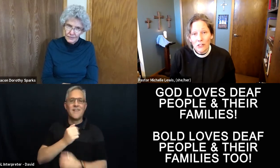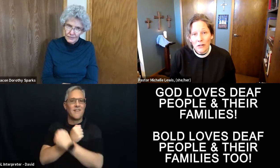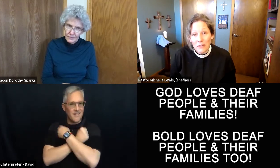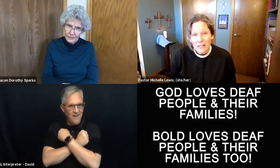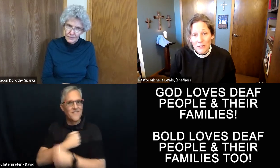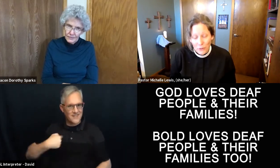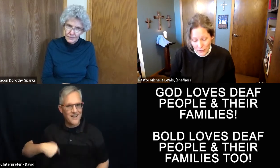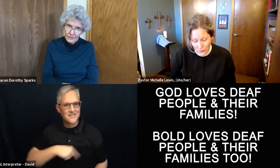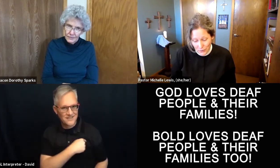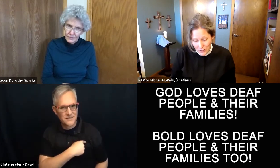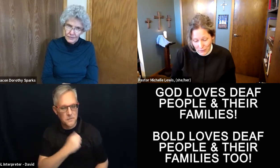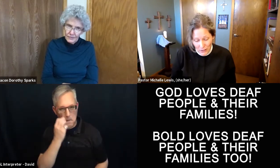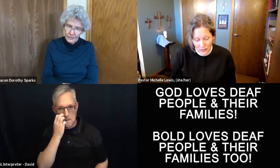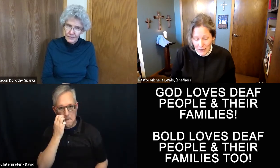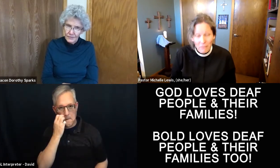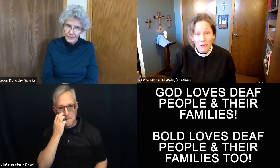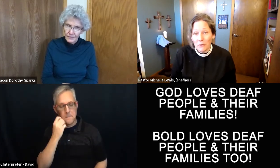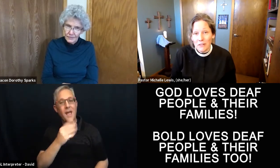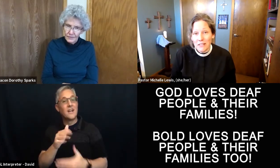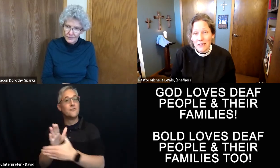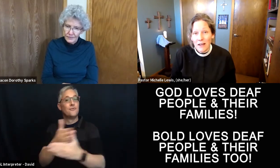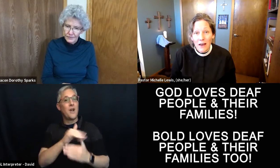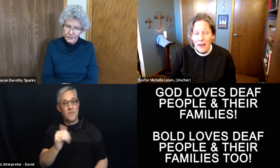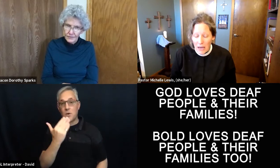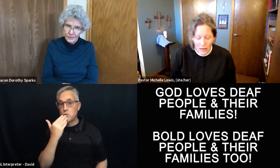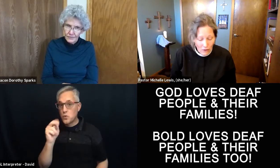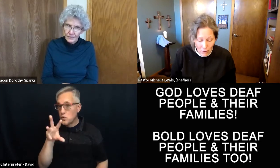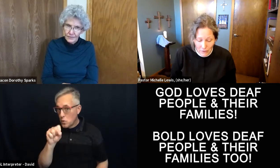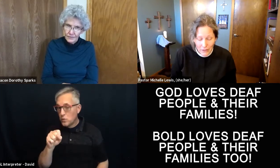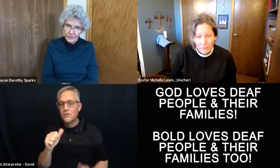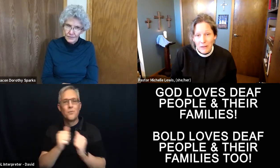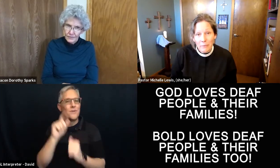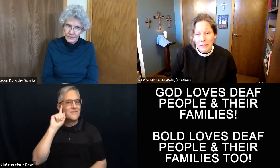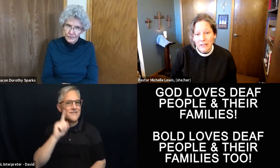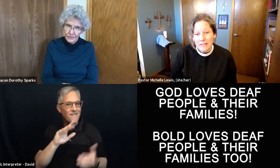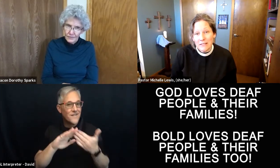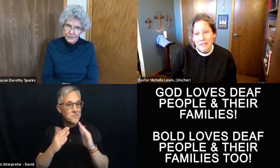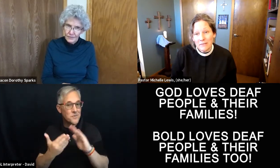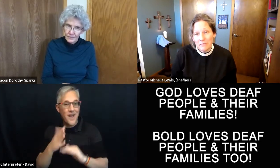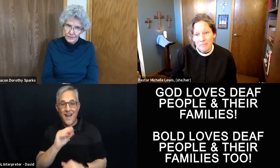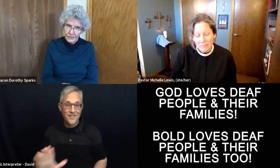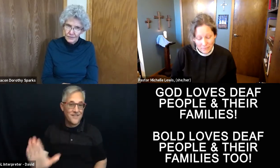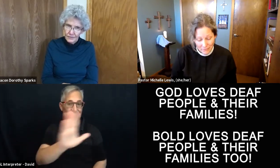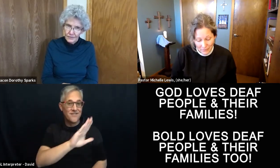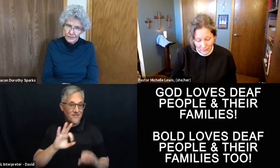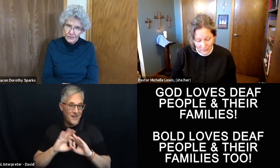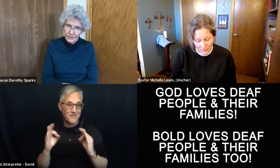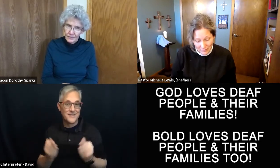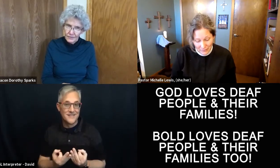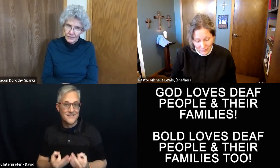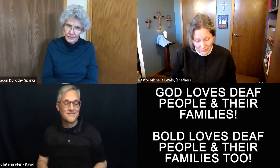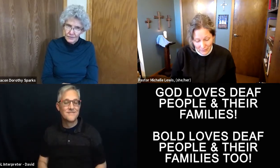and to share this good news with the deaf community and all of their families.